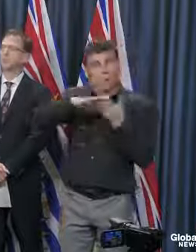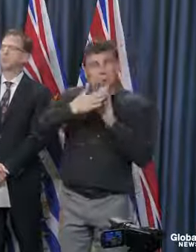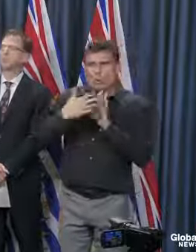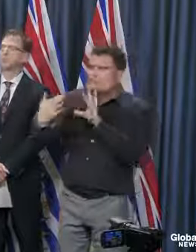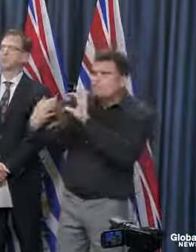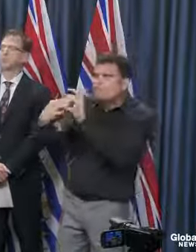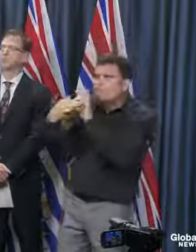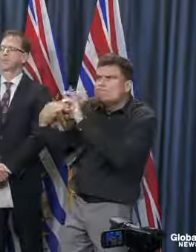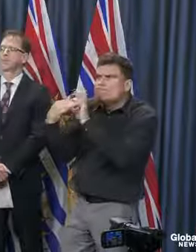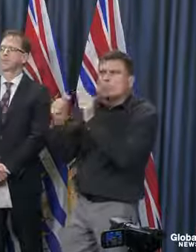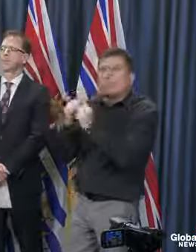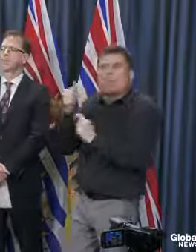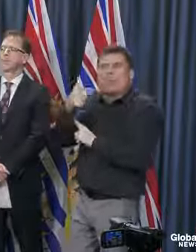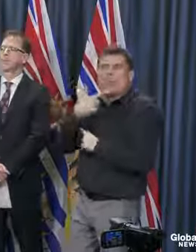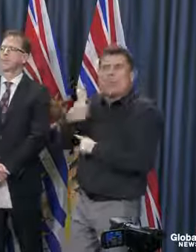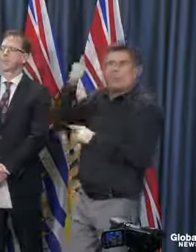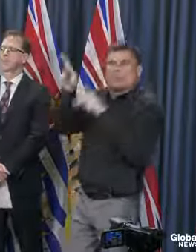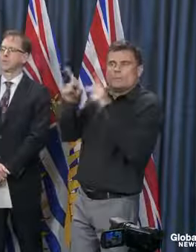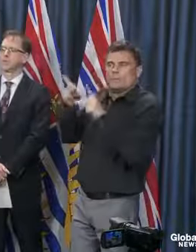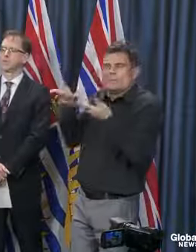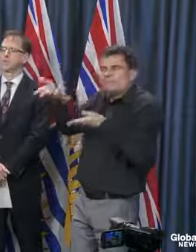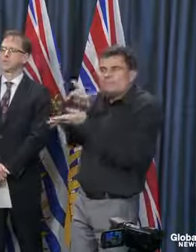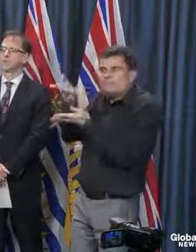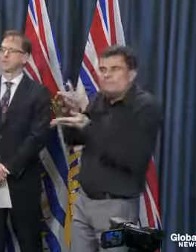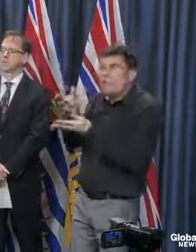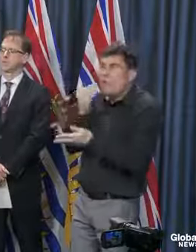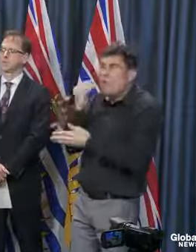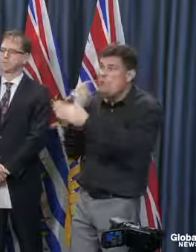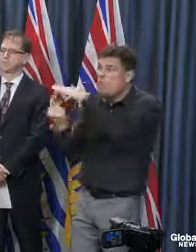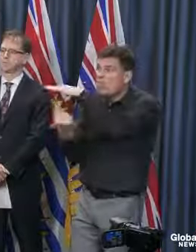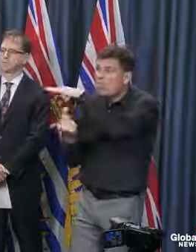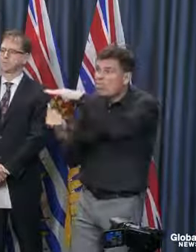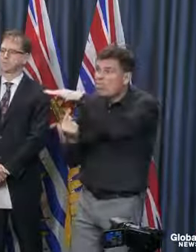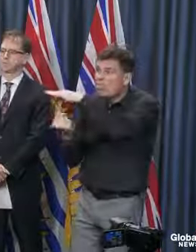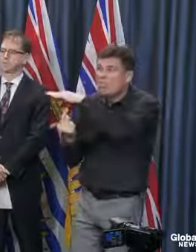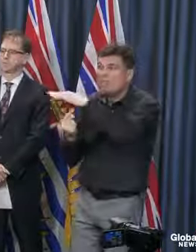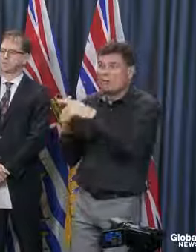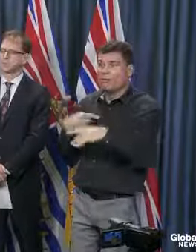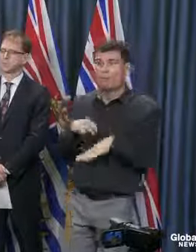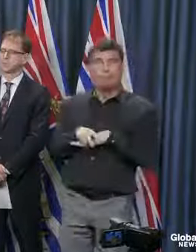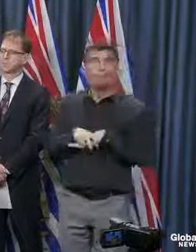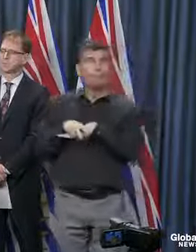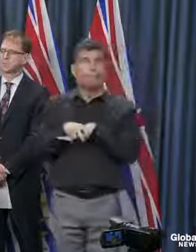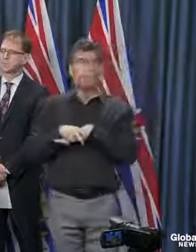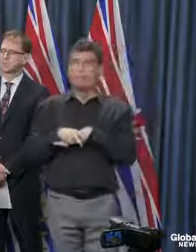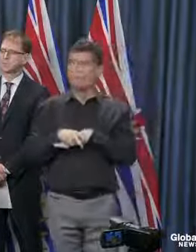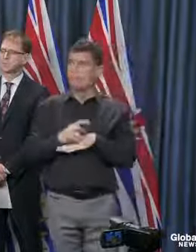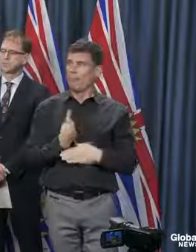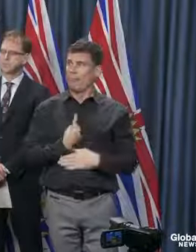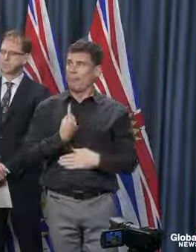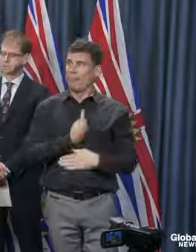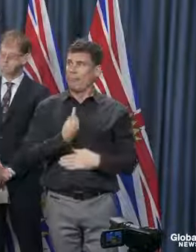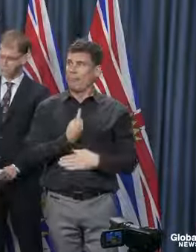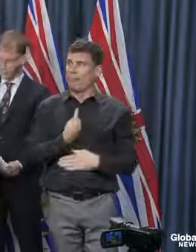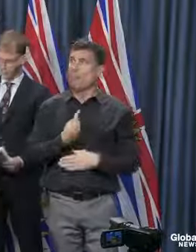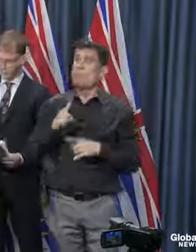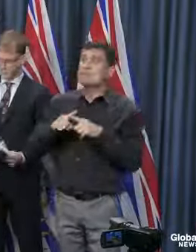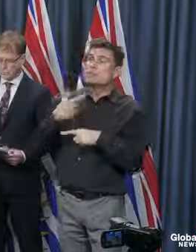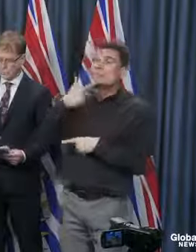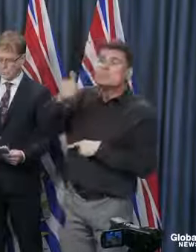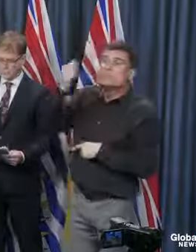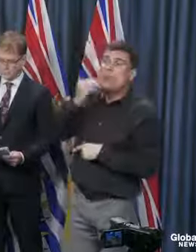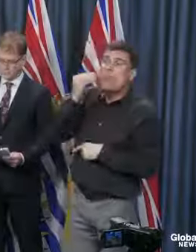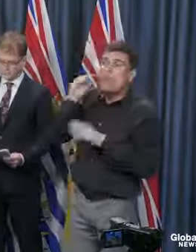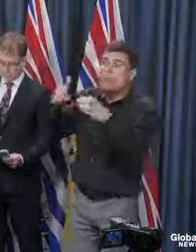seniors, whether they're at home because of in their own home, or whether they're residents of long-term care homes or assisted living facilities.